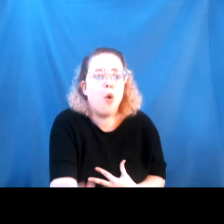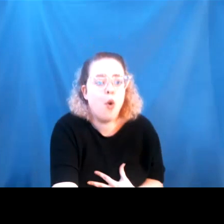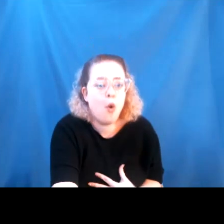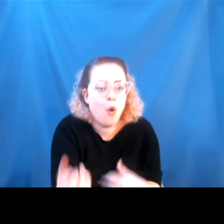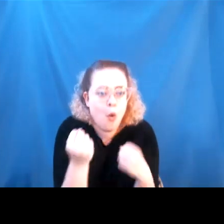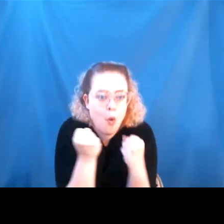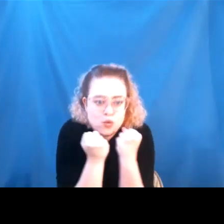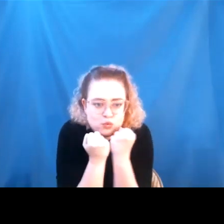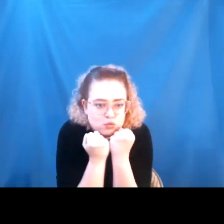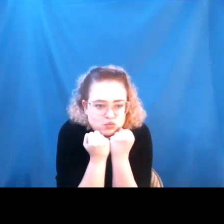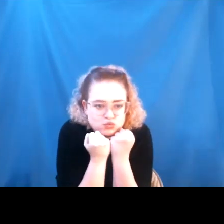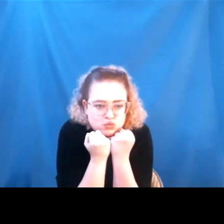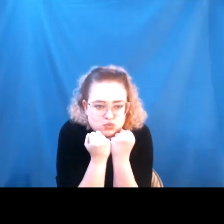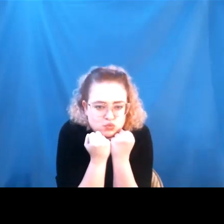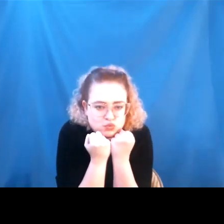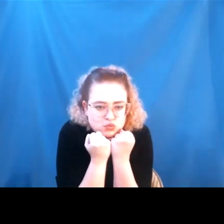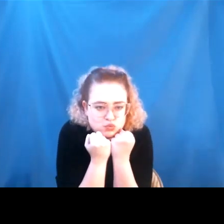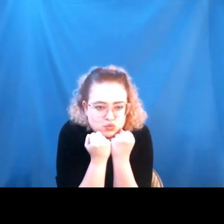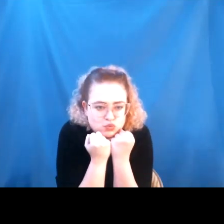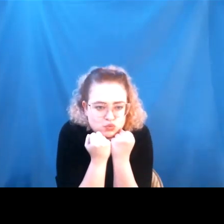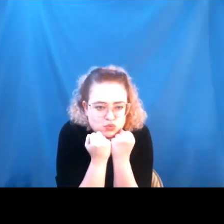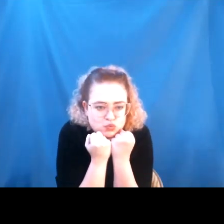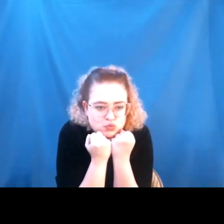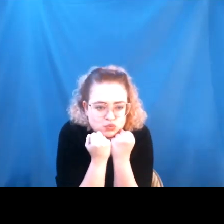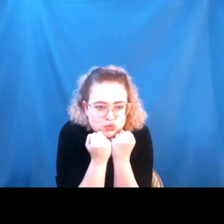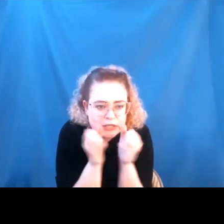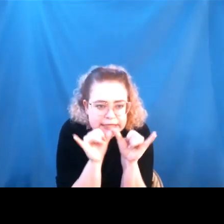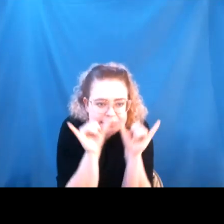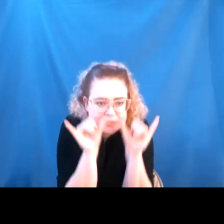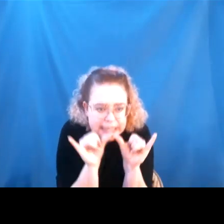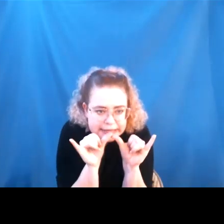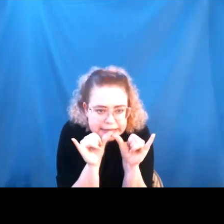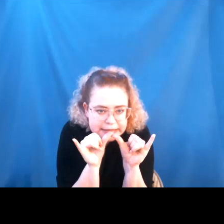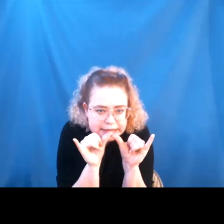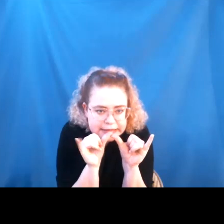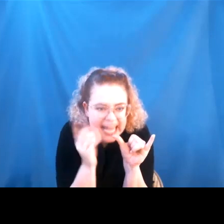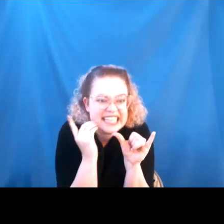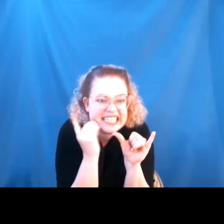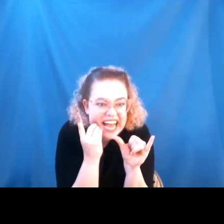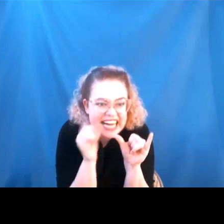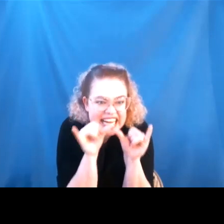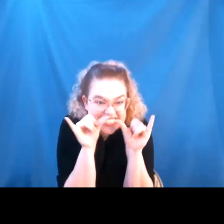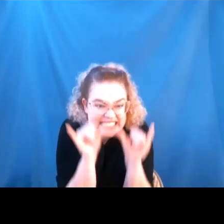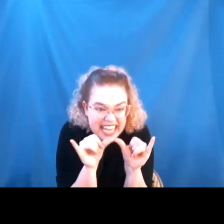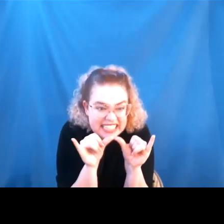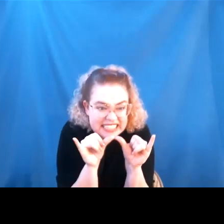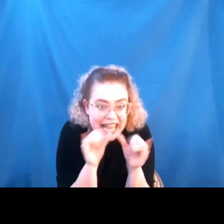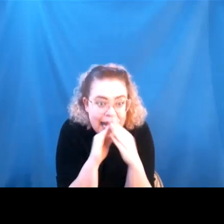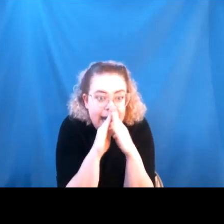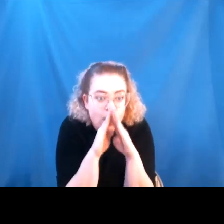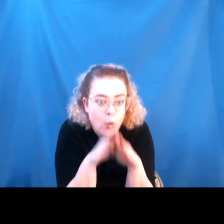enough to breathe out all those giggles. Dinah stays still and